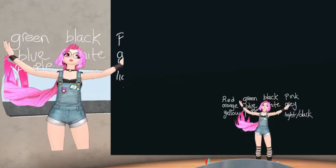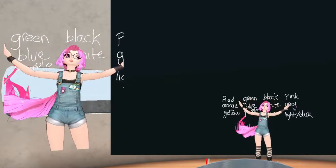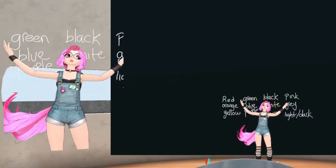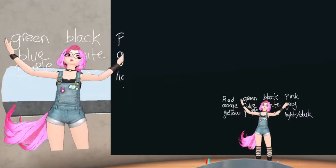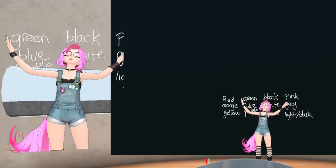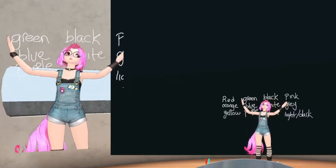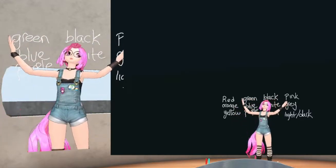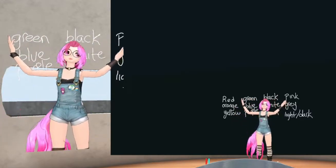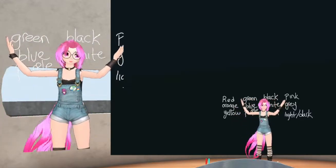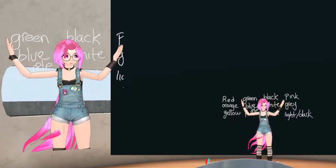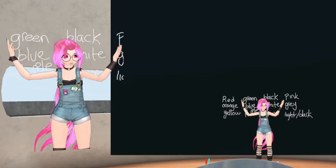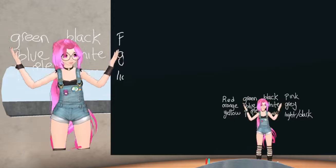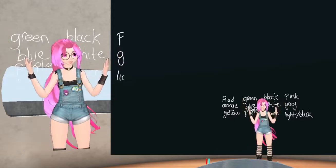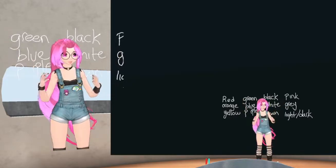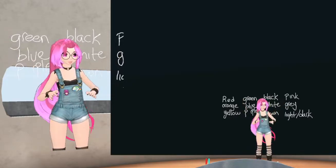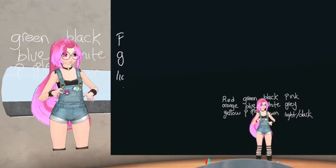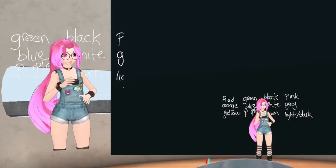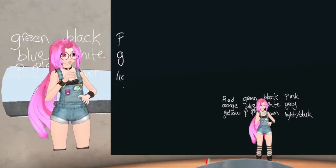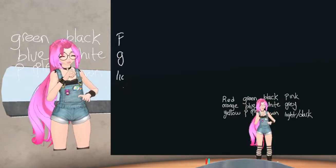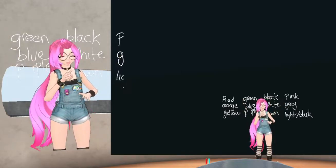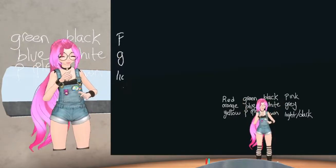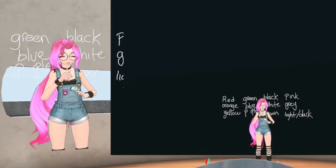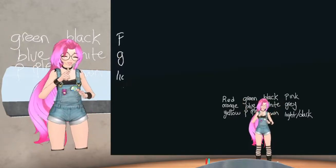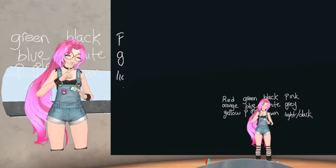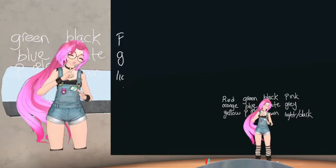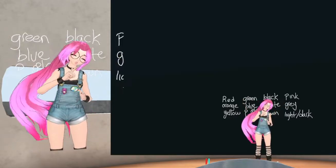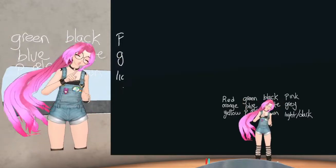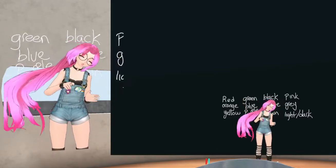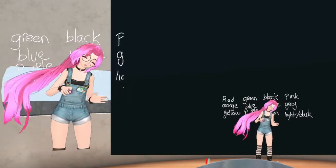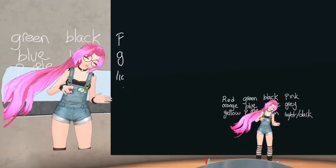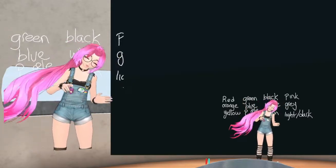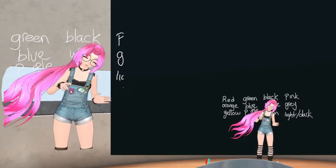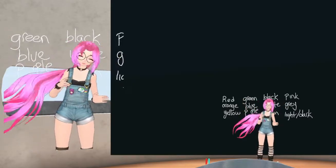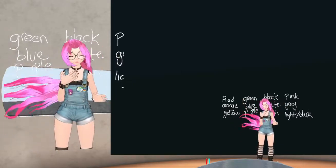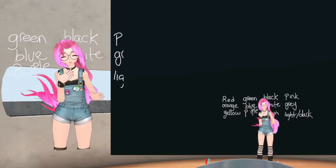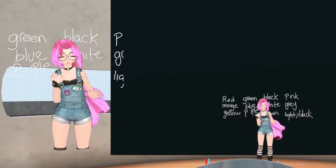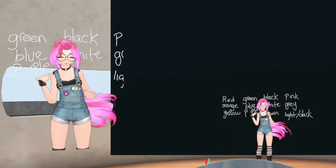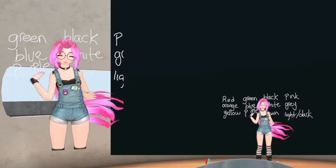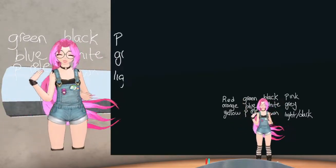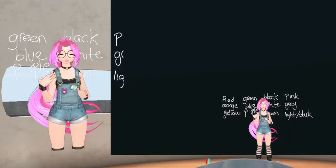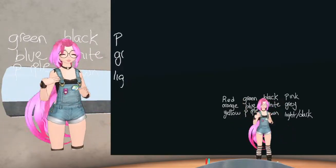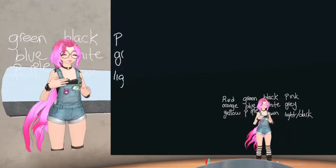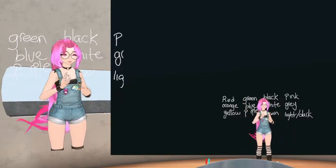came light again. You could do that too, but it's not technically proper.